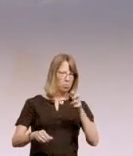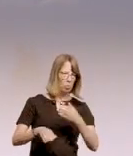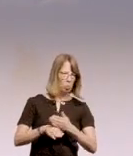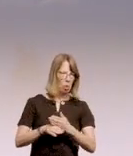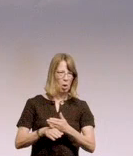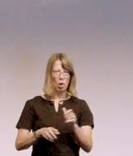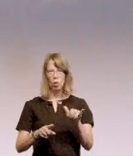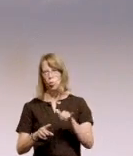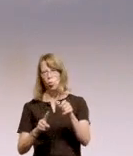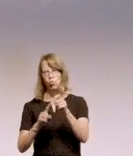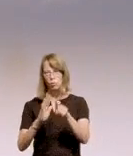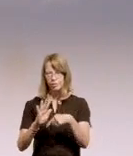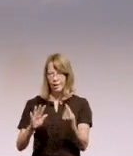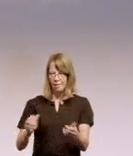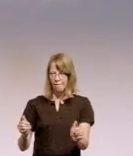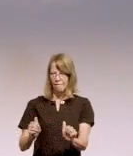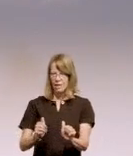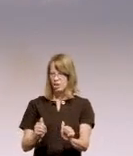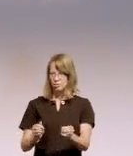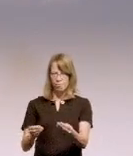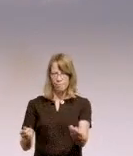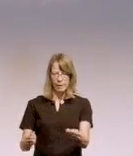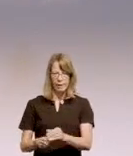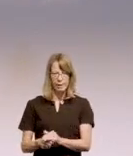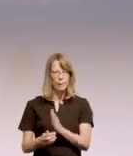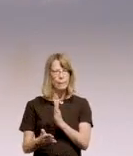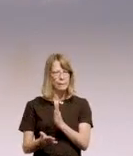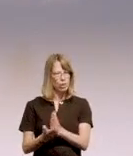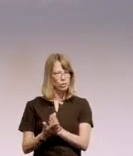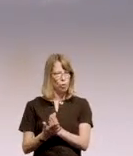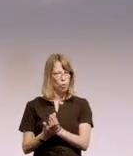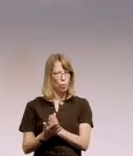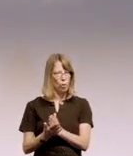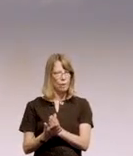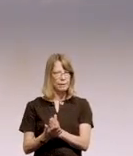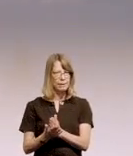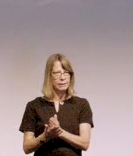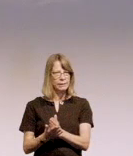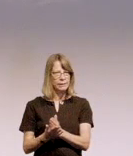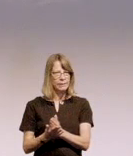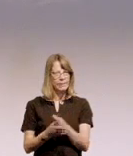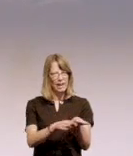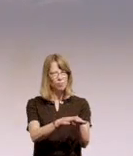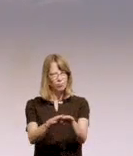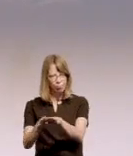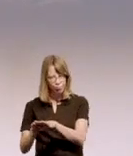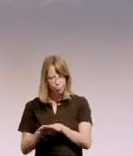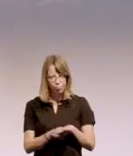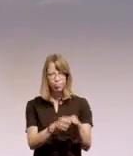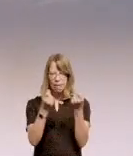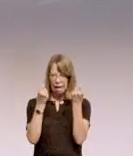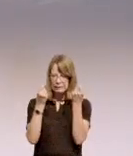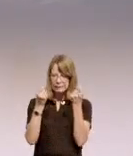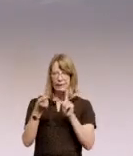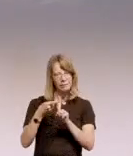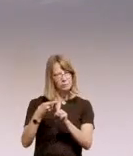long project with a lot of different stakeholders, we make sure that a common understanding of our users is retained throughout the